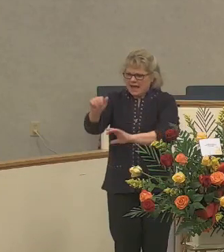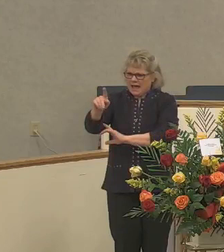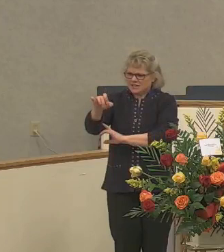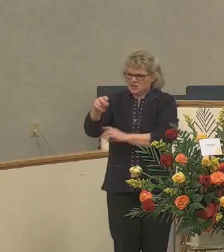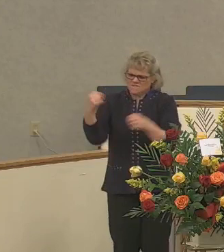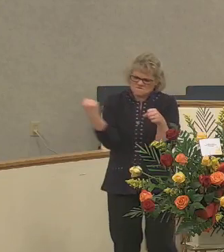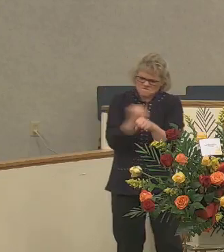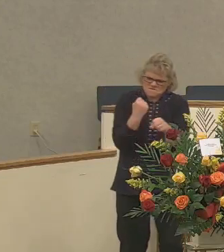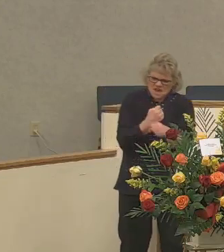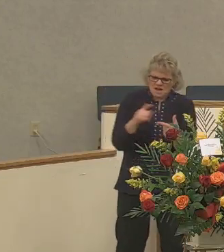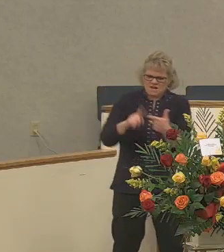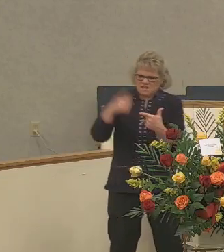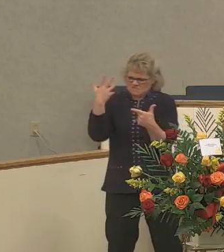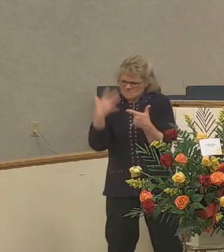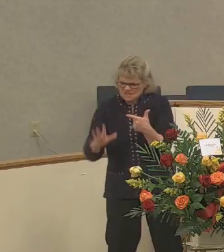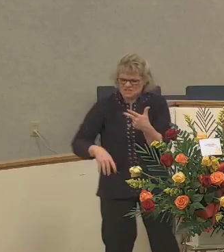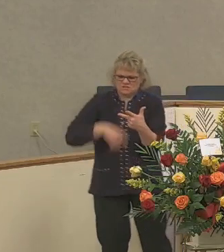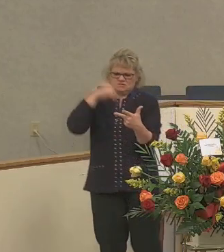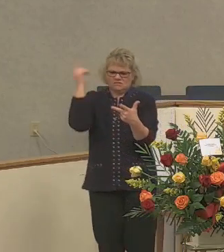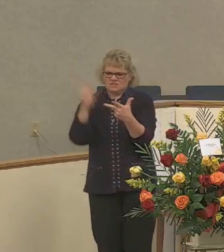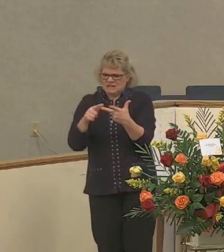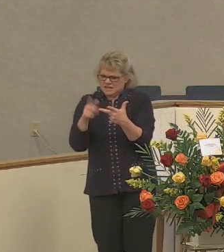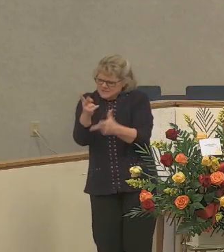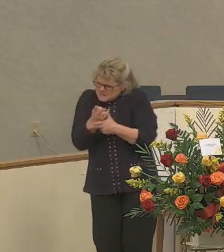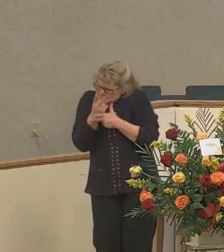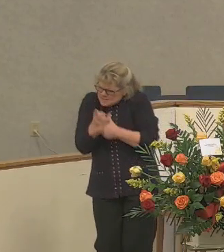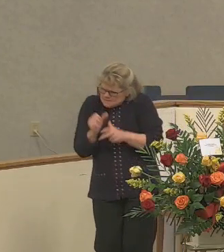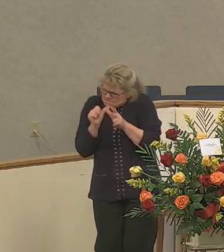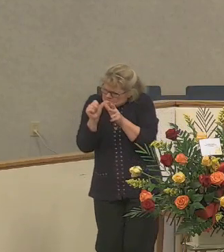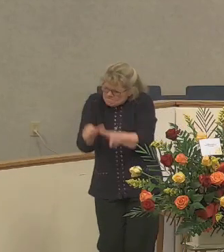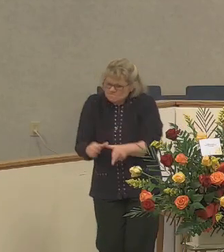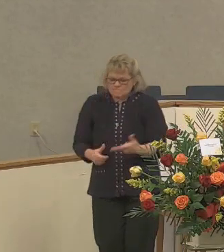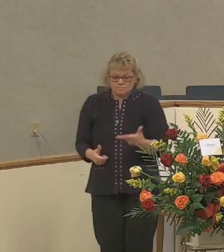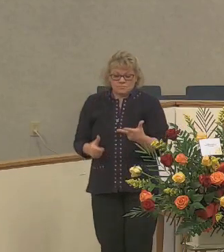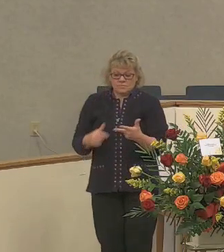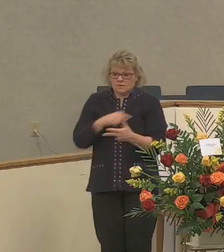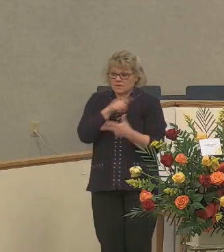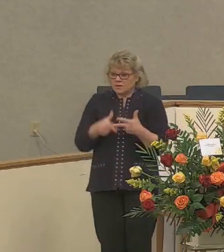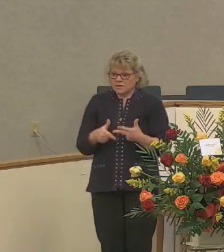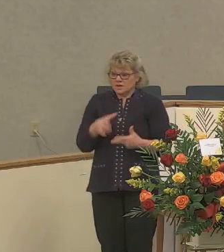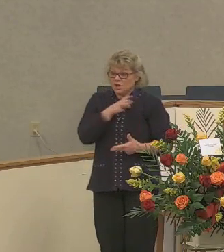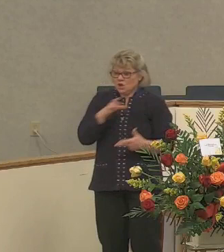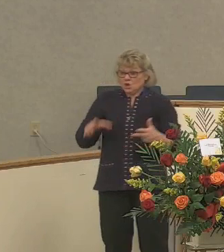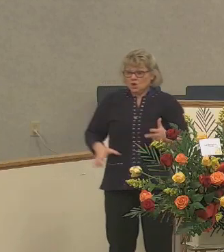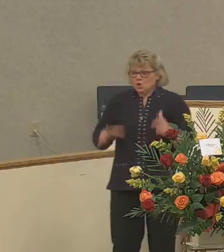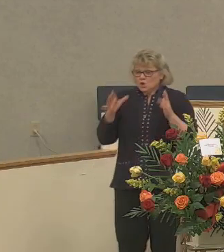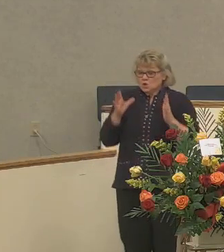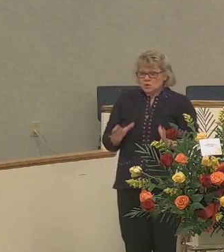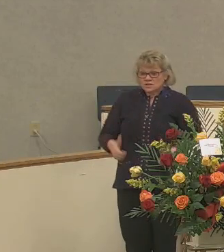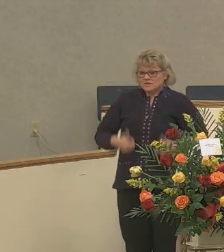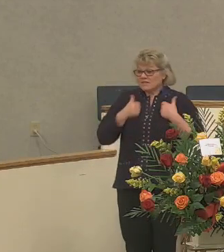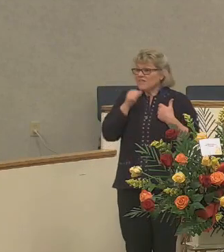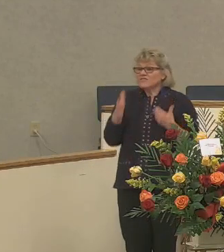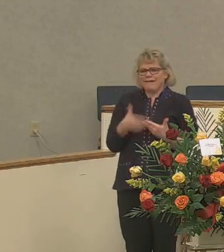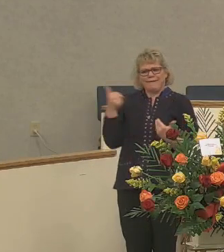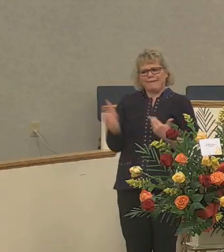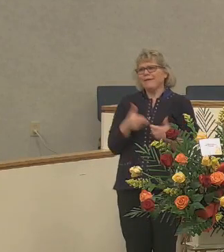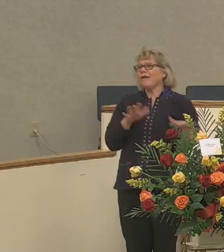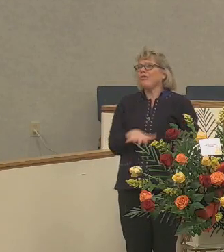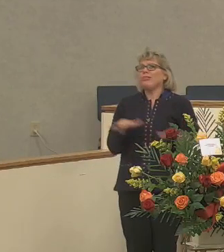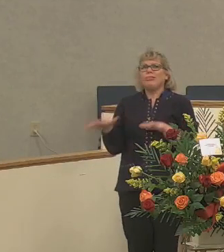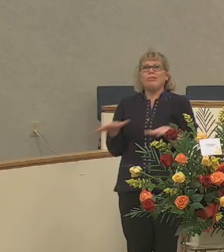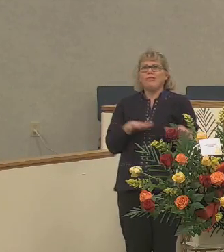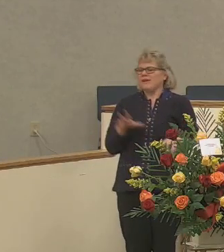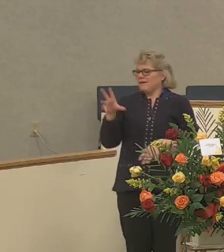Fought, finished, kept. Hey, folks, the Christian life is not for sissies.